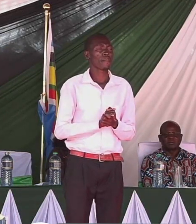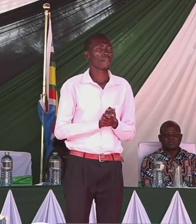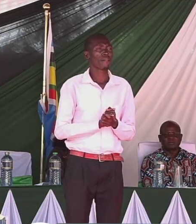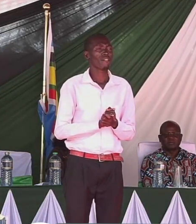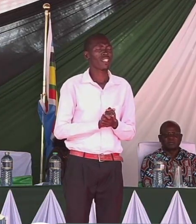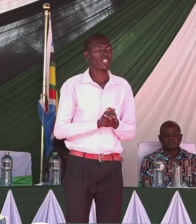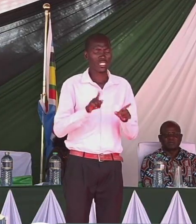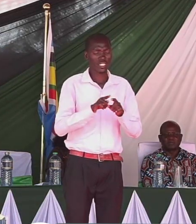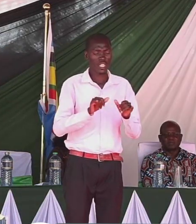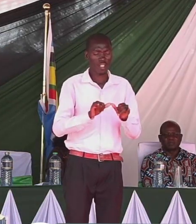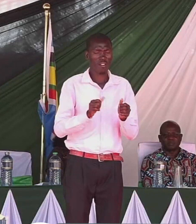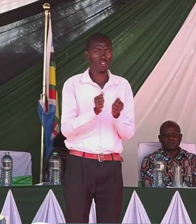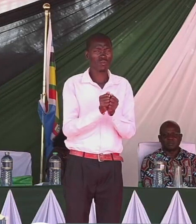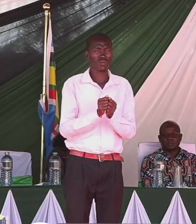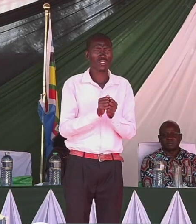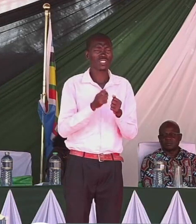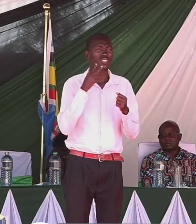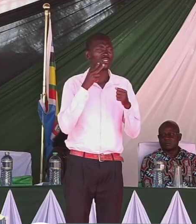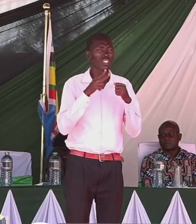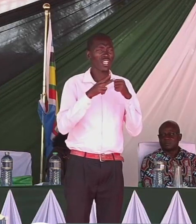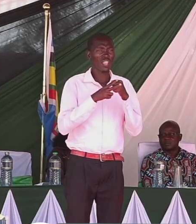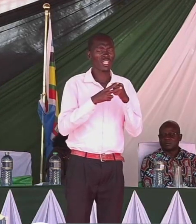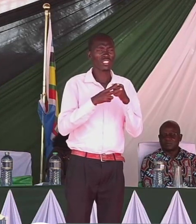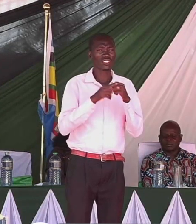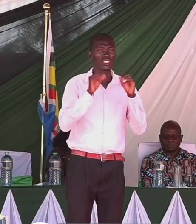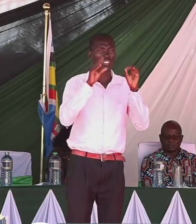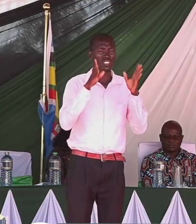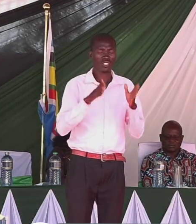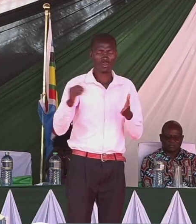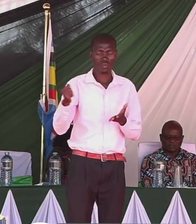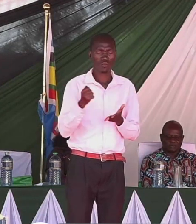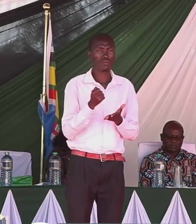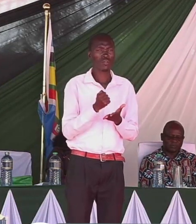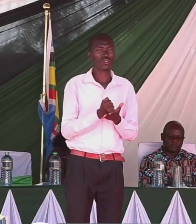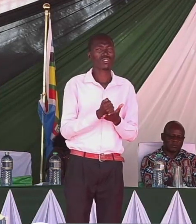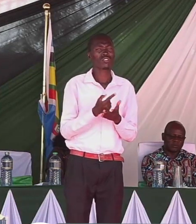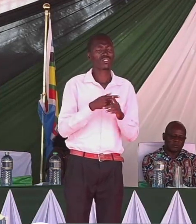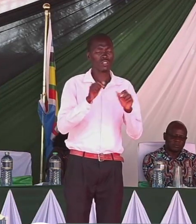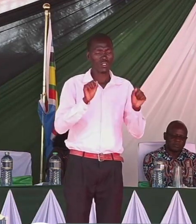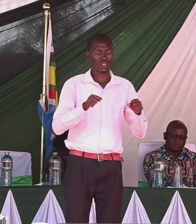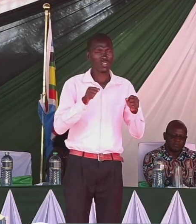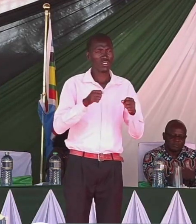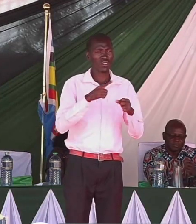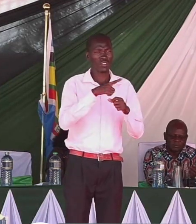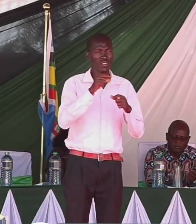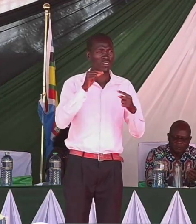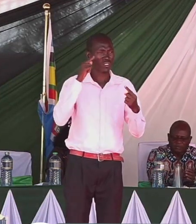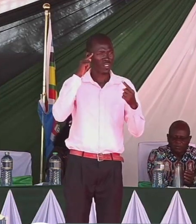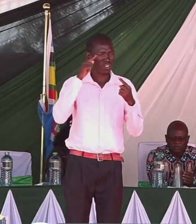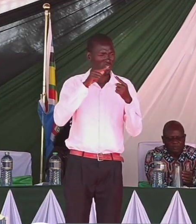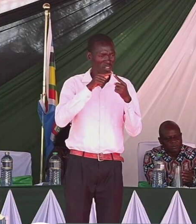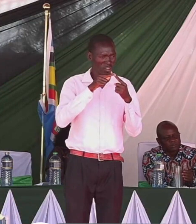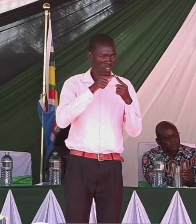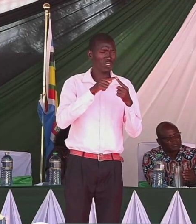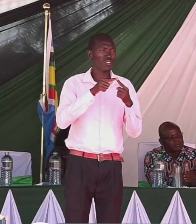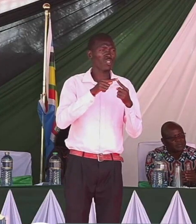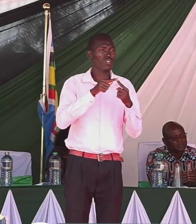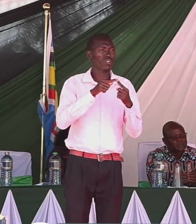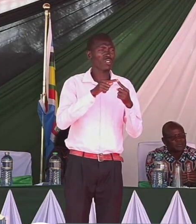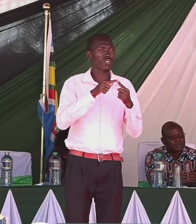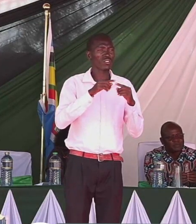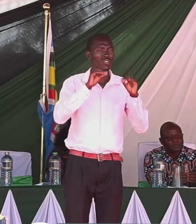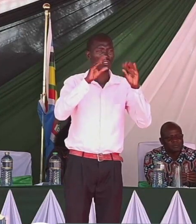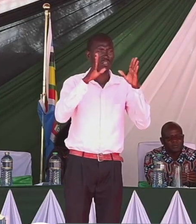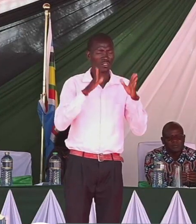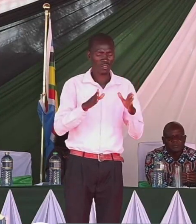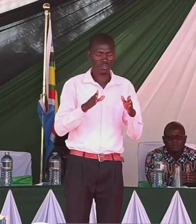We still have a shortage of more than 700 teachers to be employed so that we can go to the correct ratio of teacher